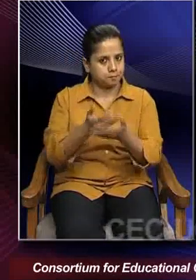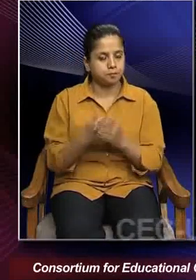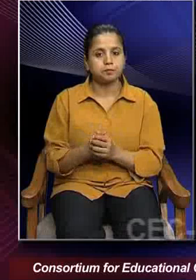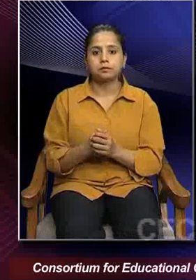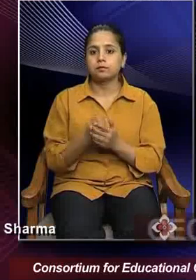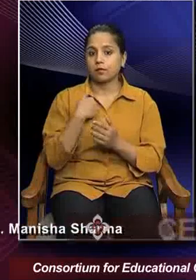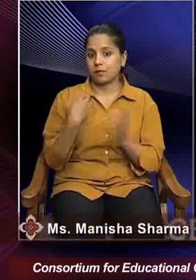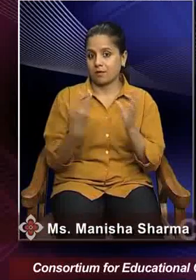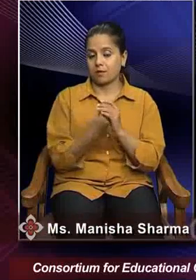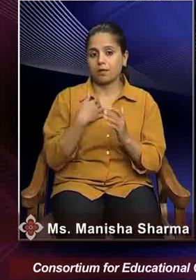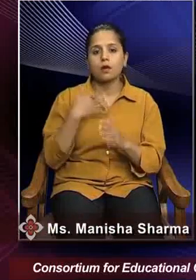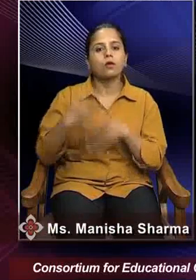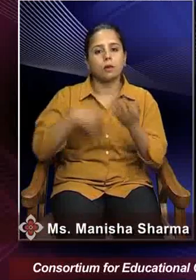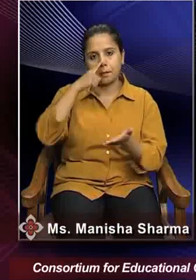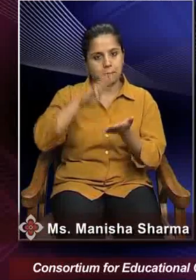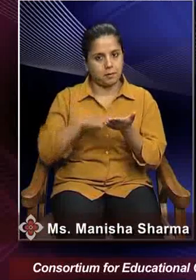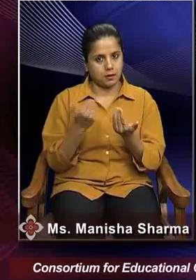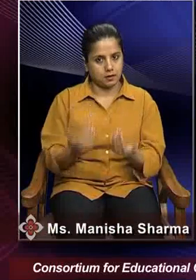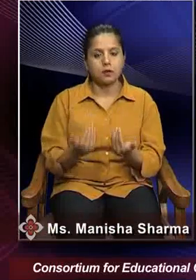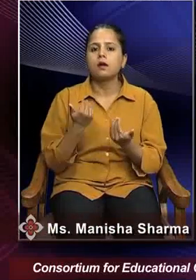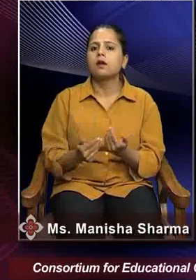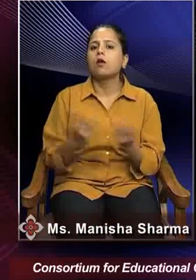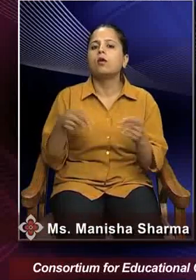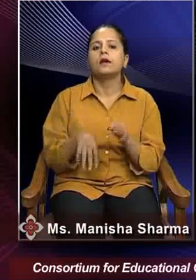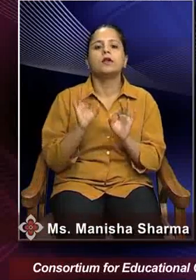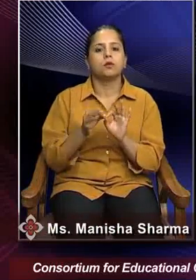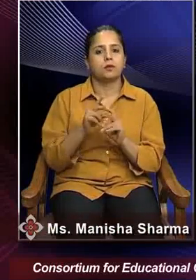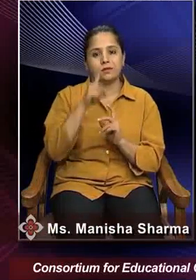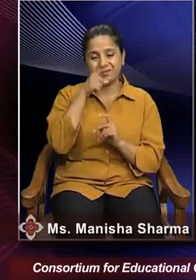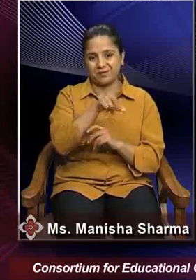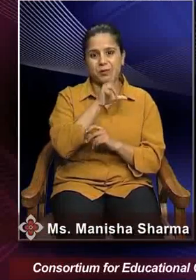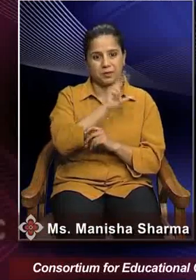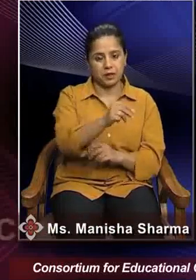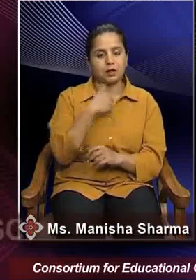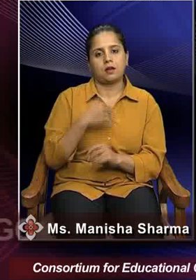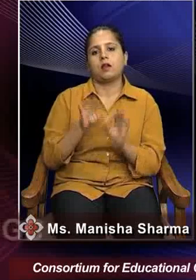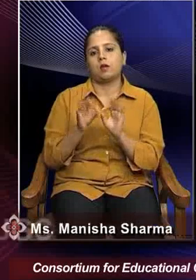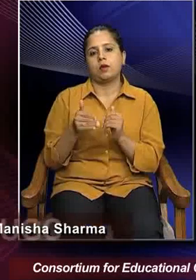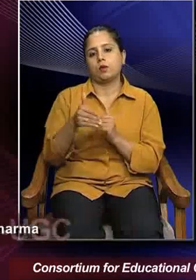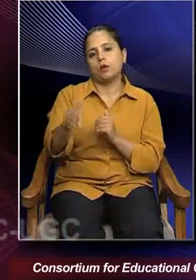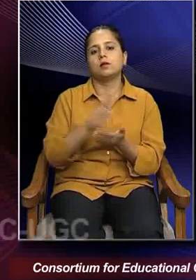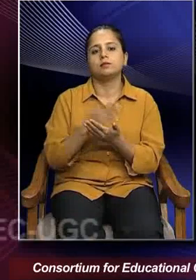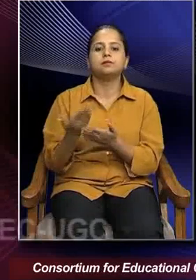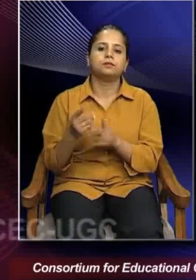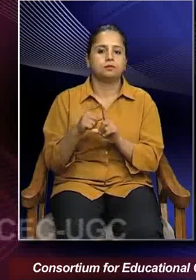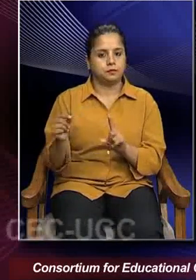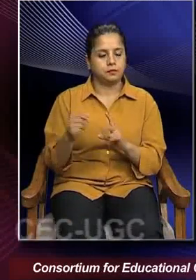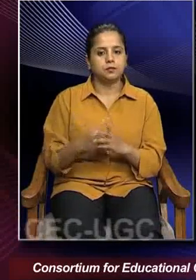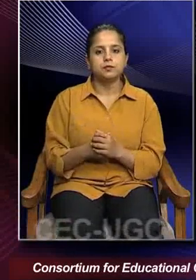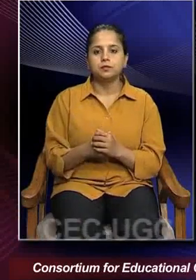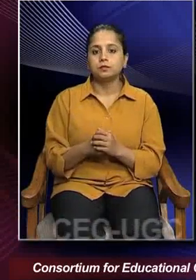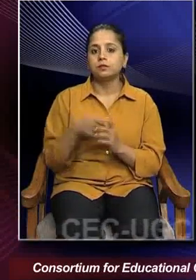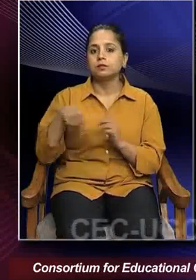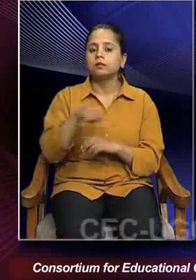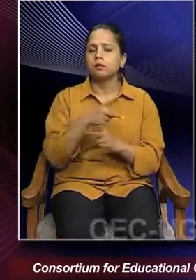And we have with us Miss Manisha, who's going to interpret my lectures in sign language. In this